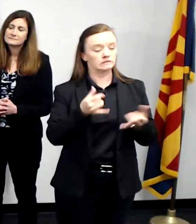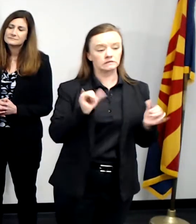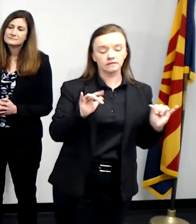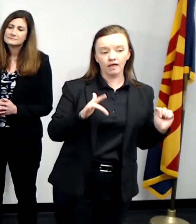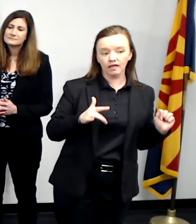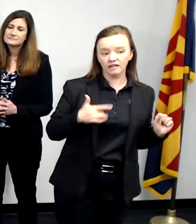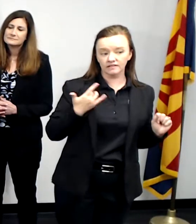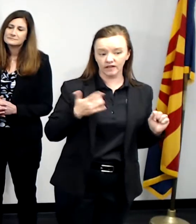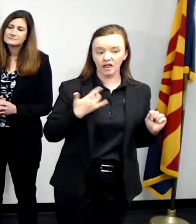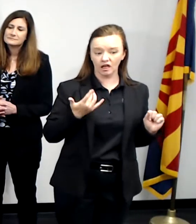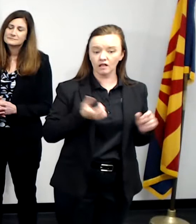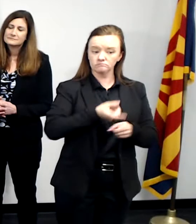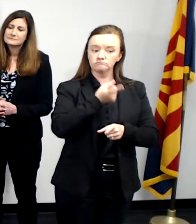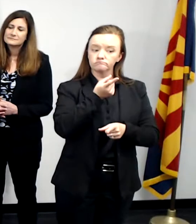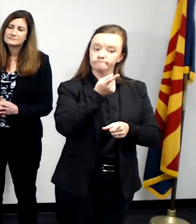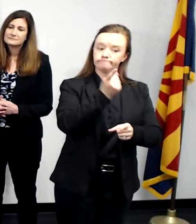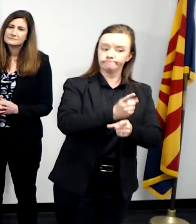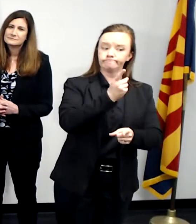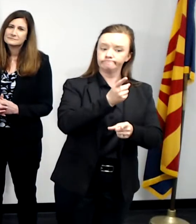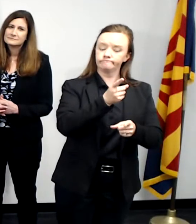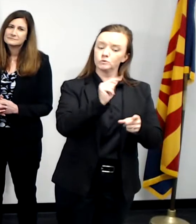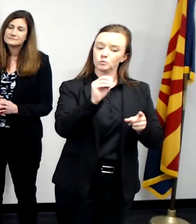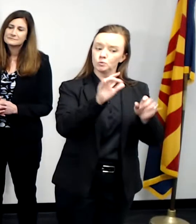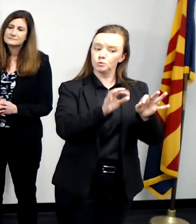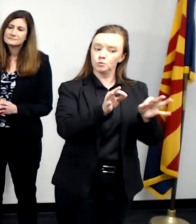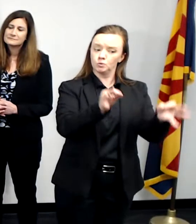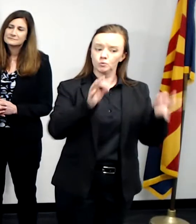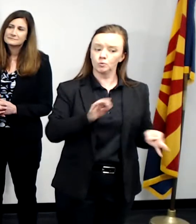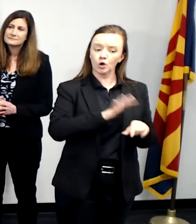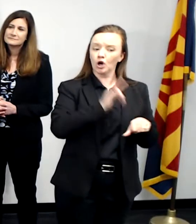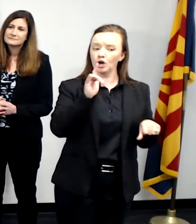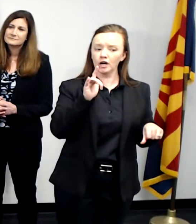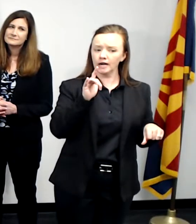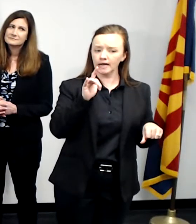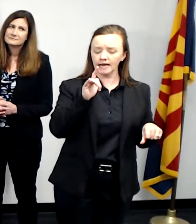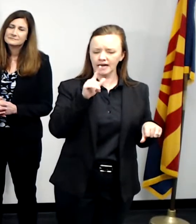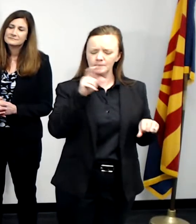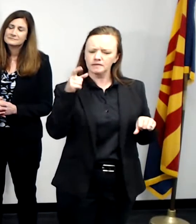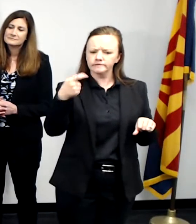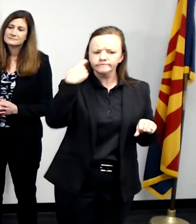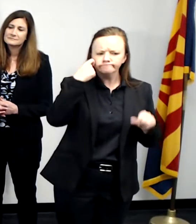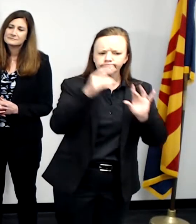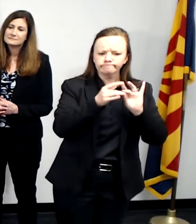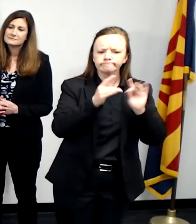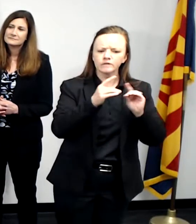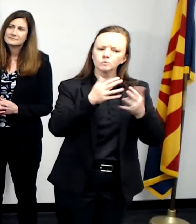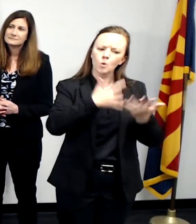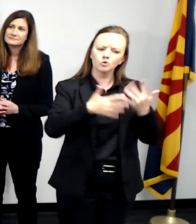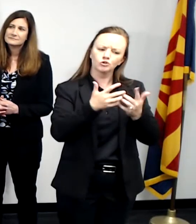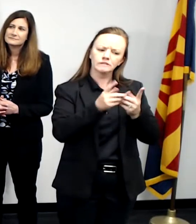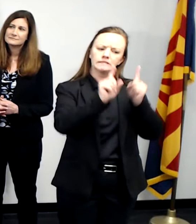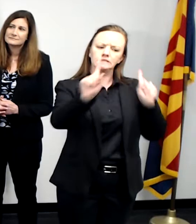that statement now, given what you're saying about social distancing working?